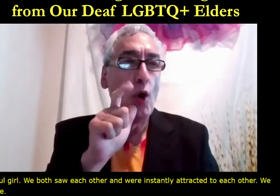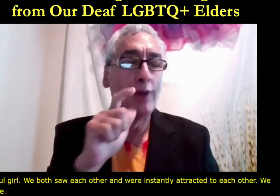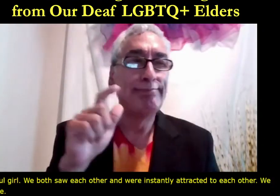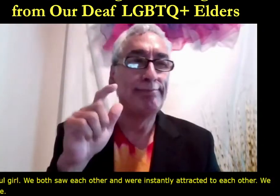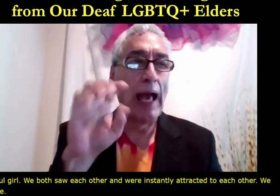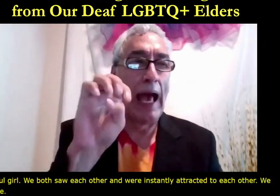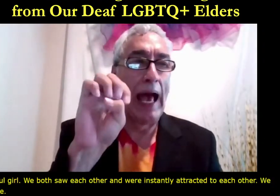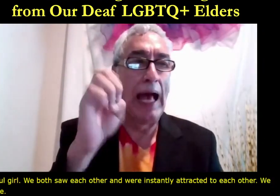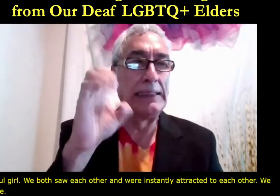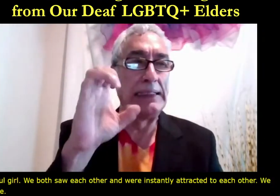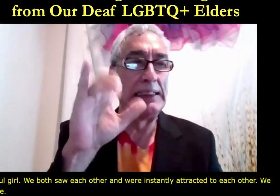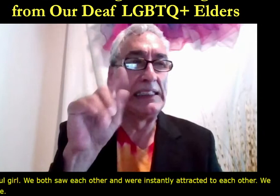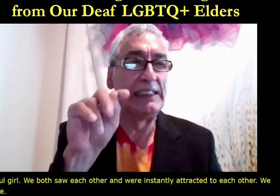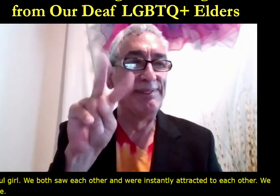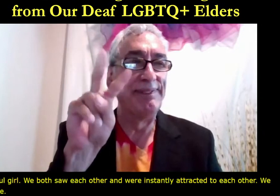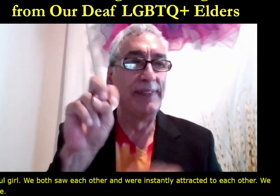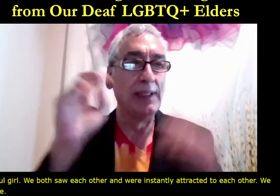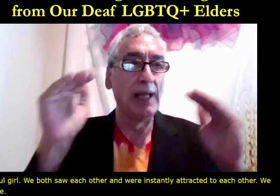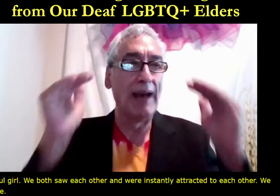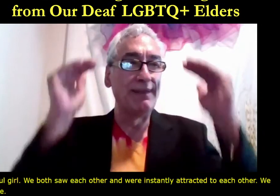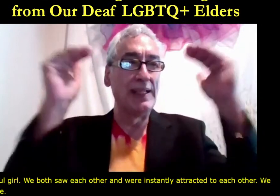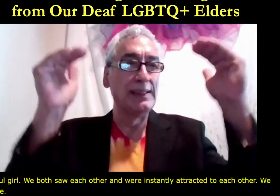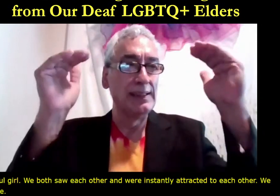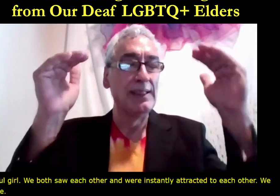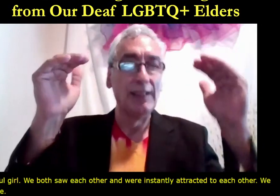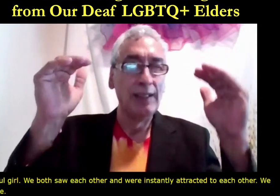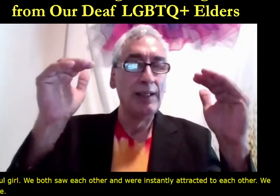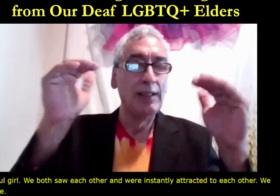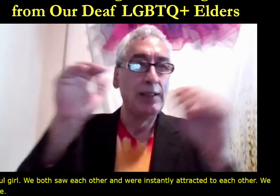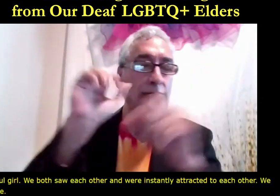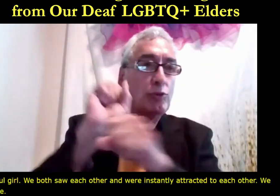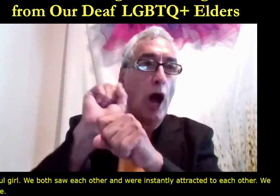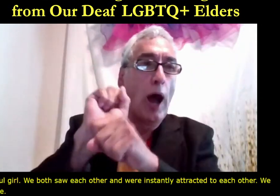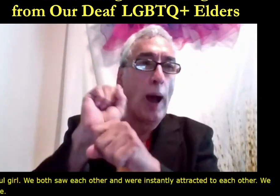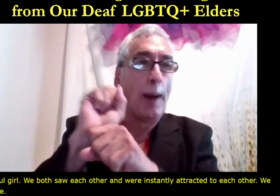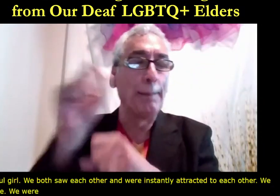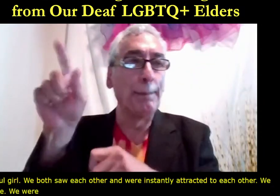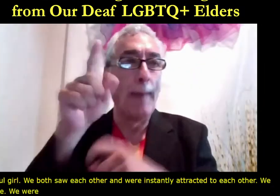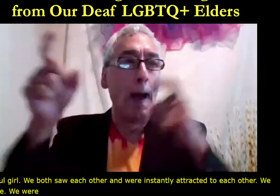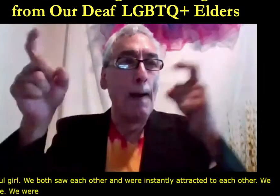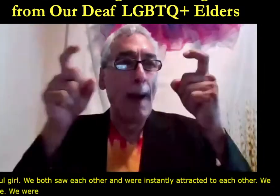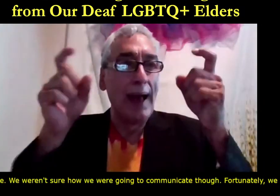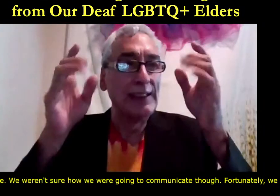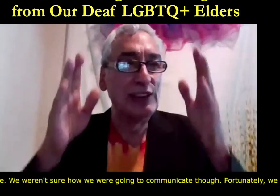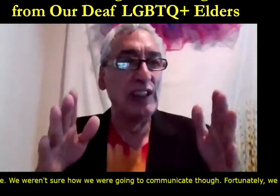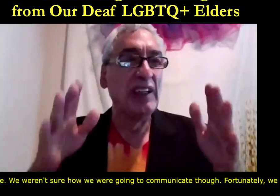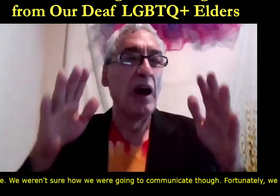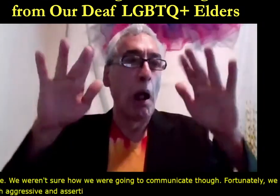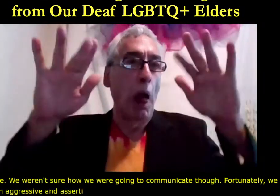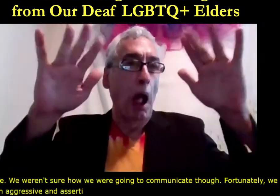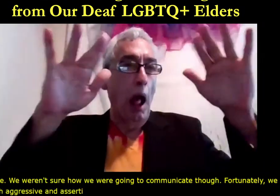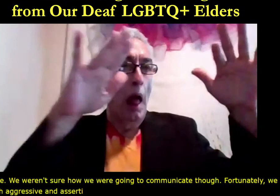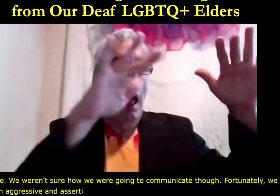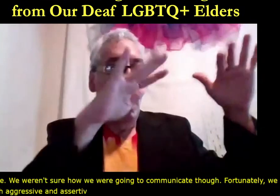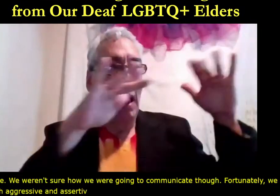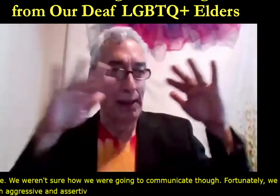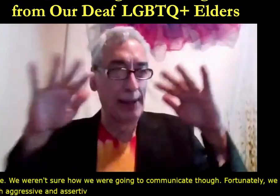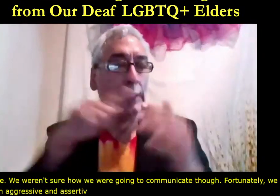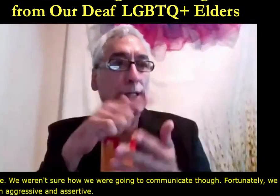and she would talk to different people uh and she talked to the executives in terms of jobs she worked with managers and